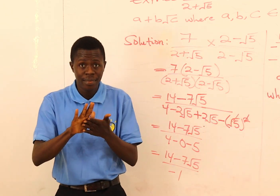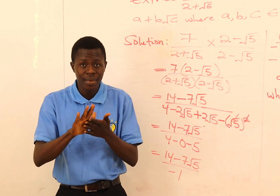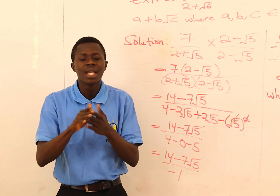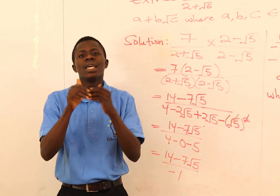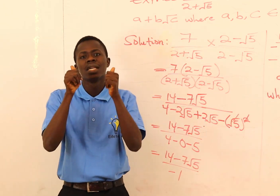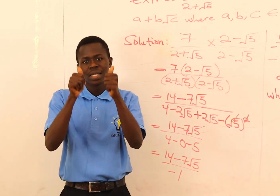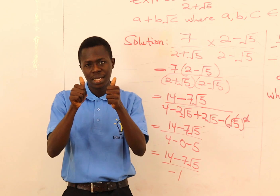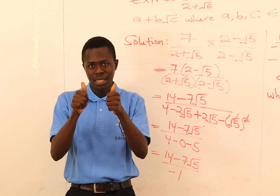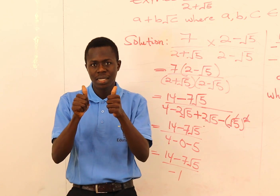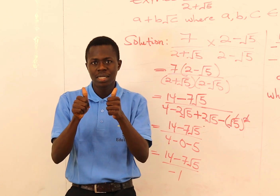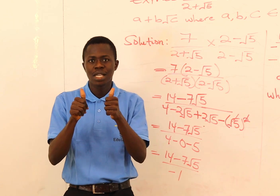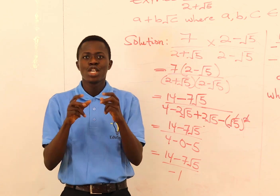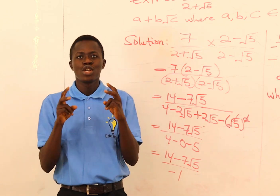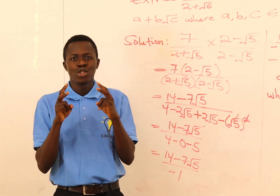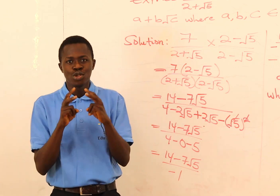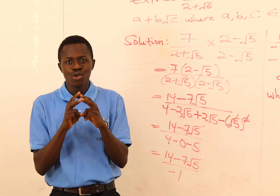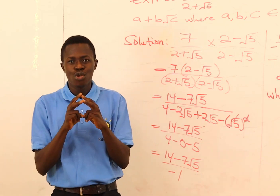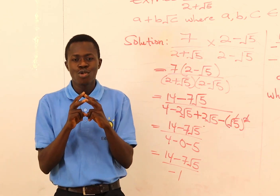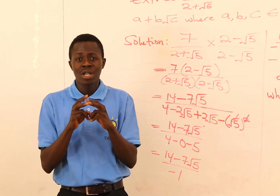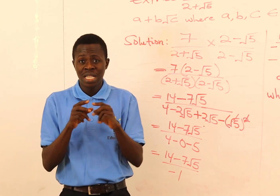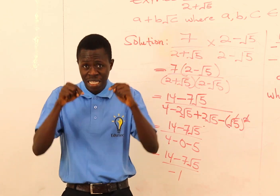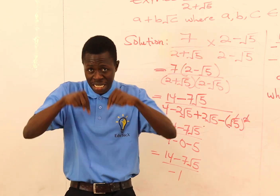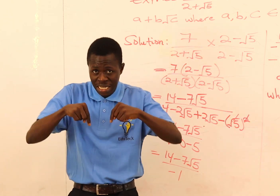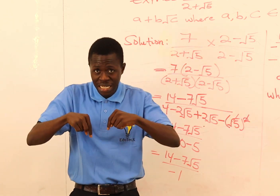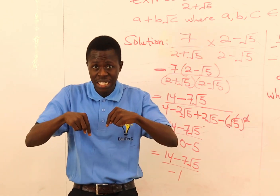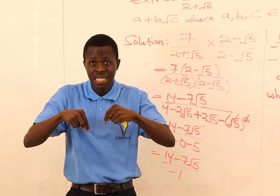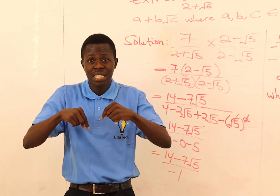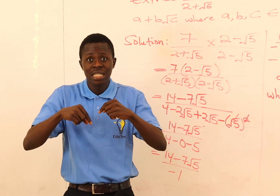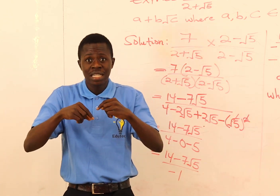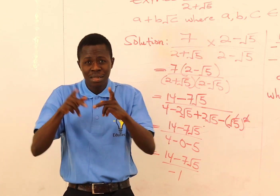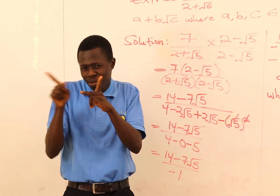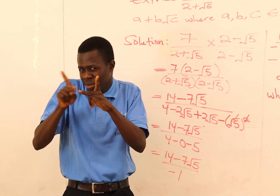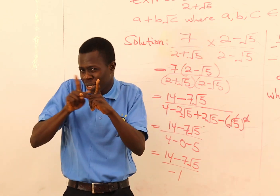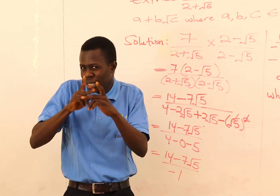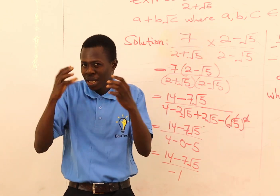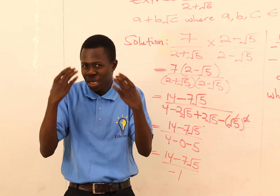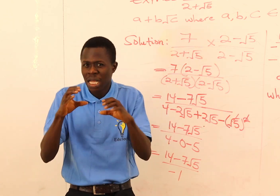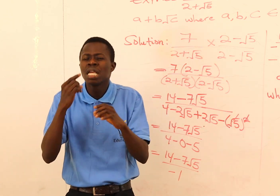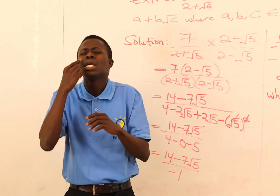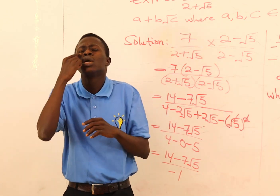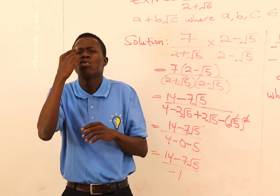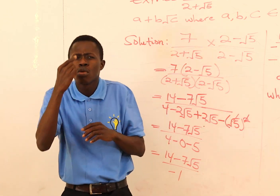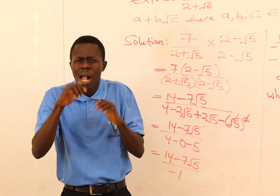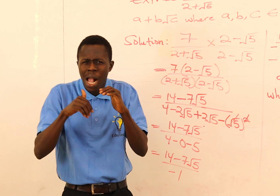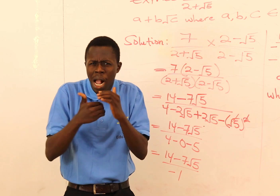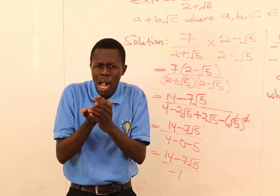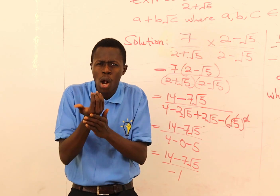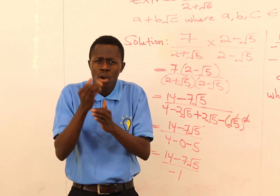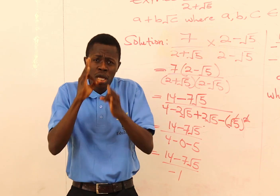plus b square root of c. That is how to solve it. So in today's practice lesson, we've